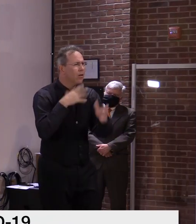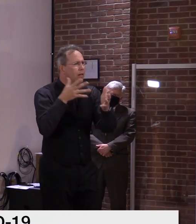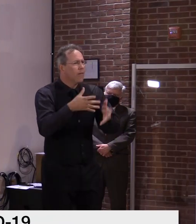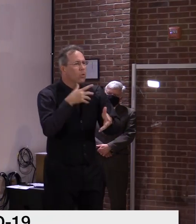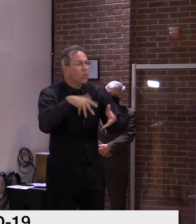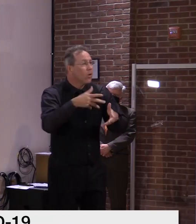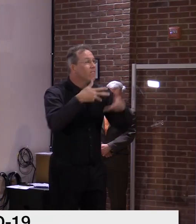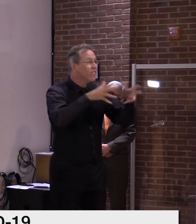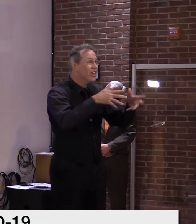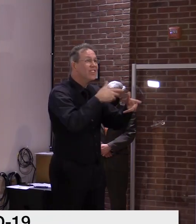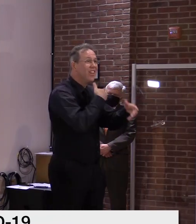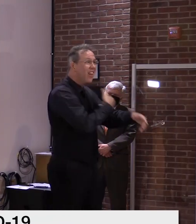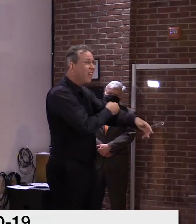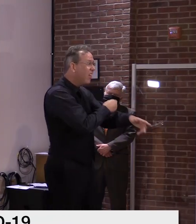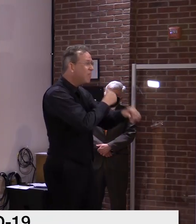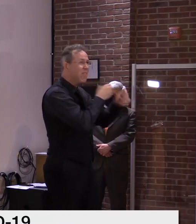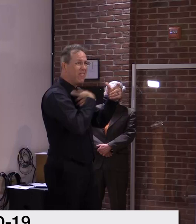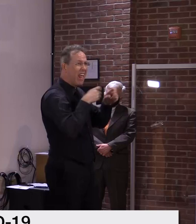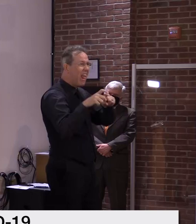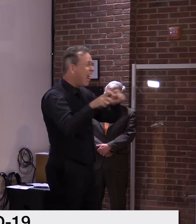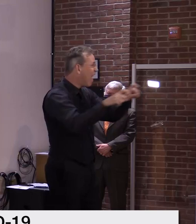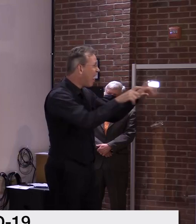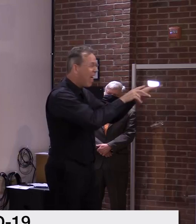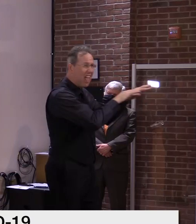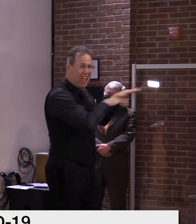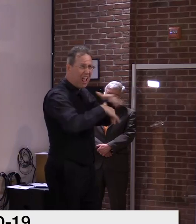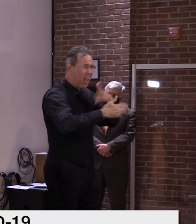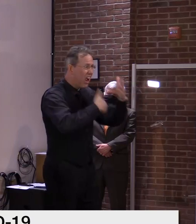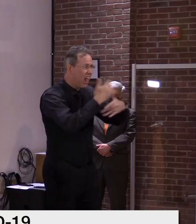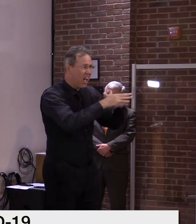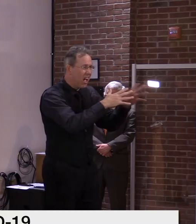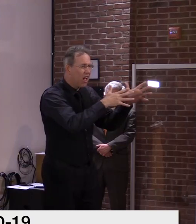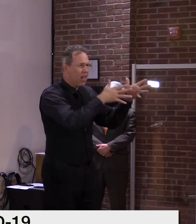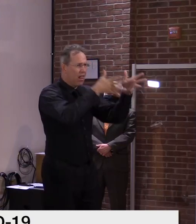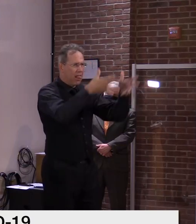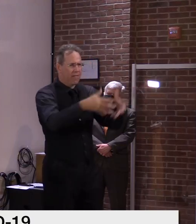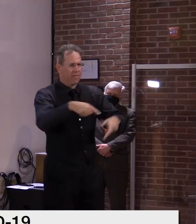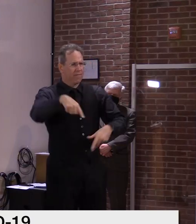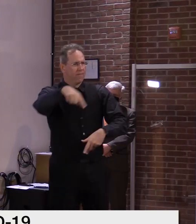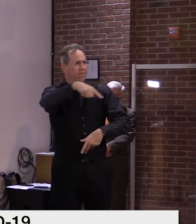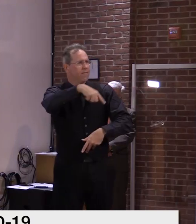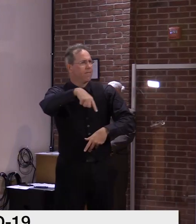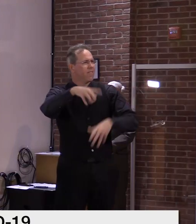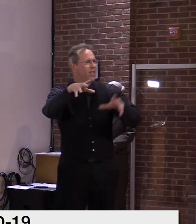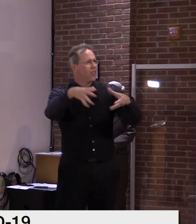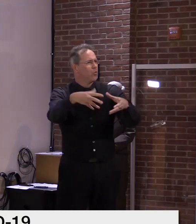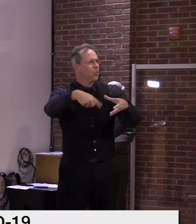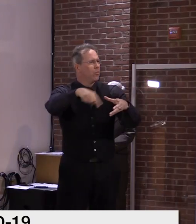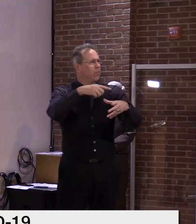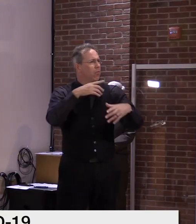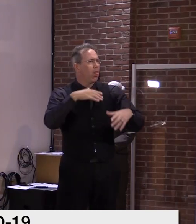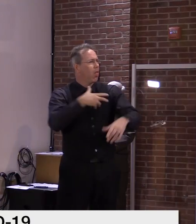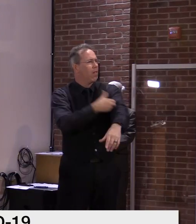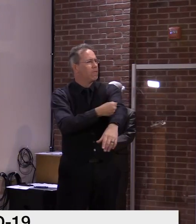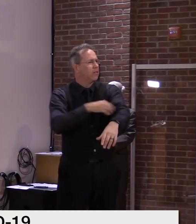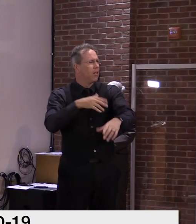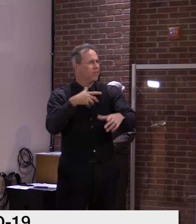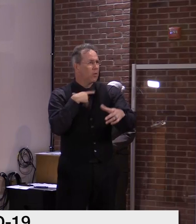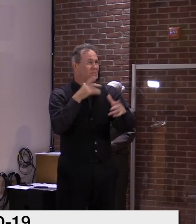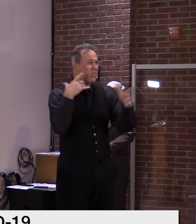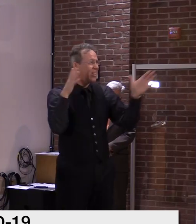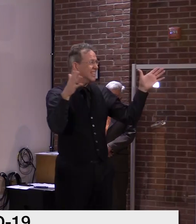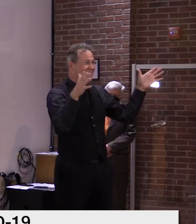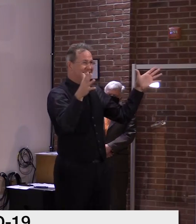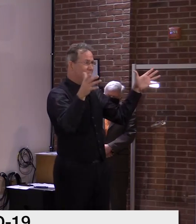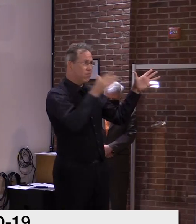we vaccinate more and more people, and the pool that remains is made up of a greater percentage of people who are hesitant or have questions about it, then